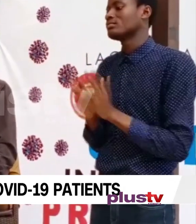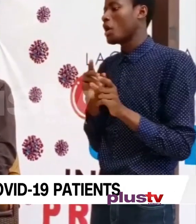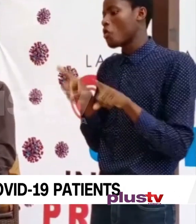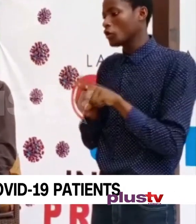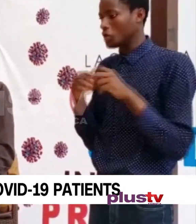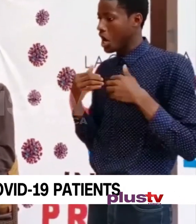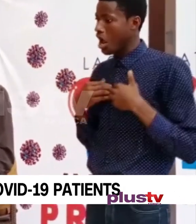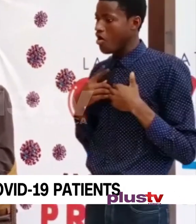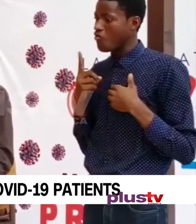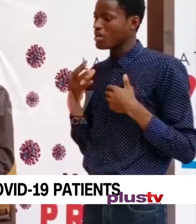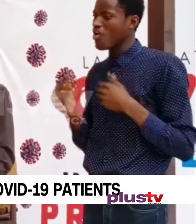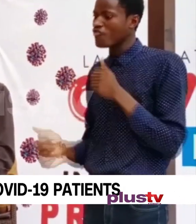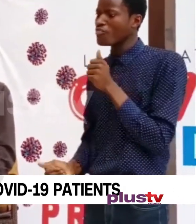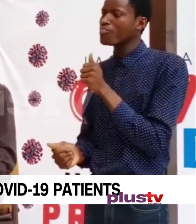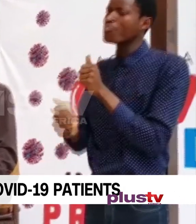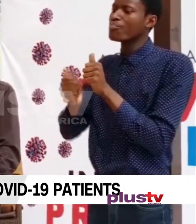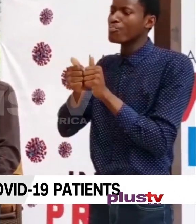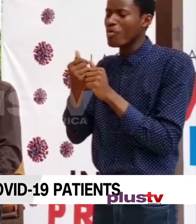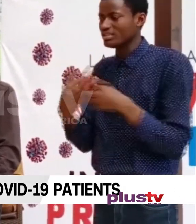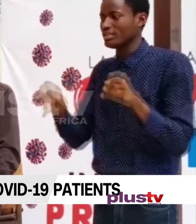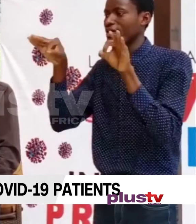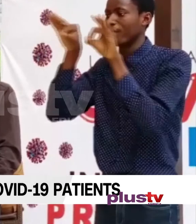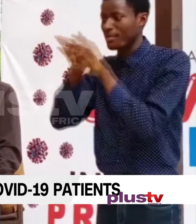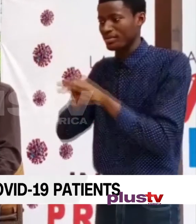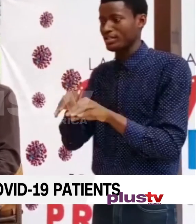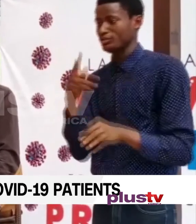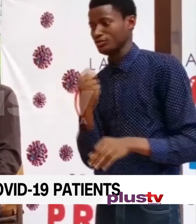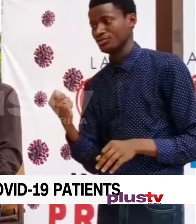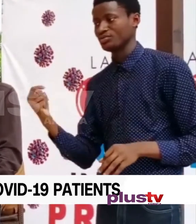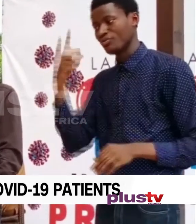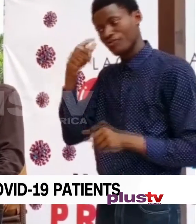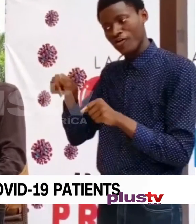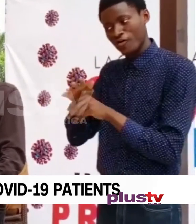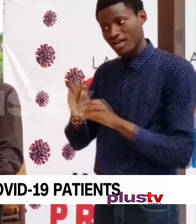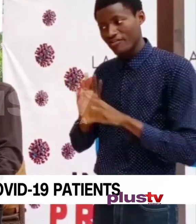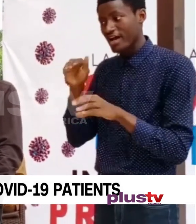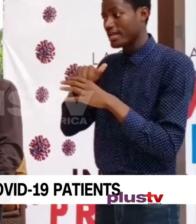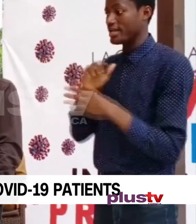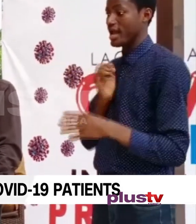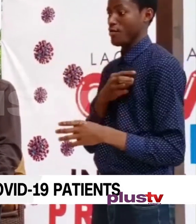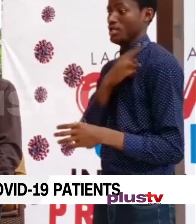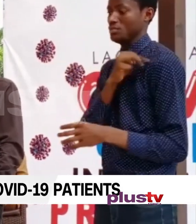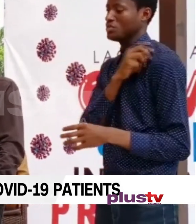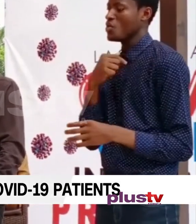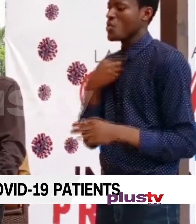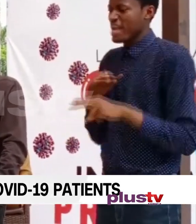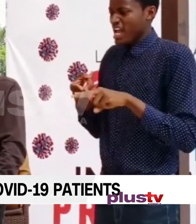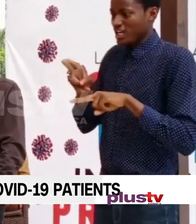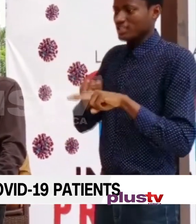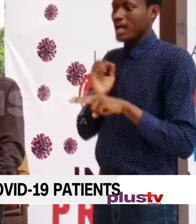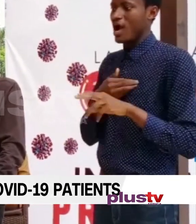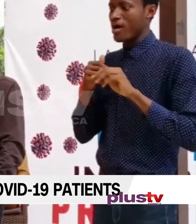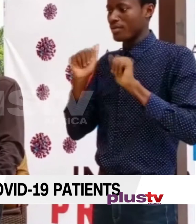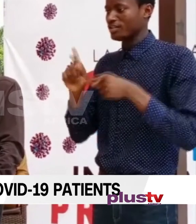most sophisticated biobanks. At this facility, we are increasing our capacity to